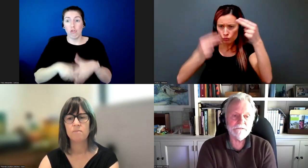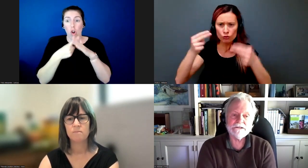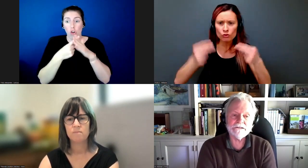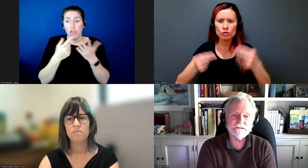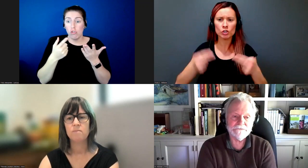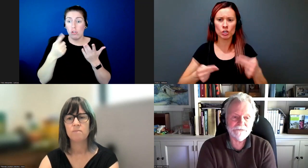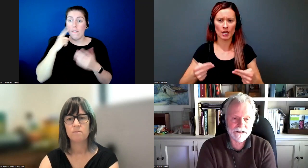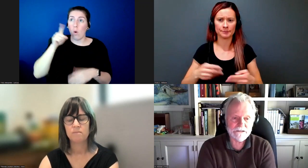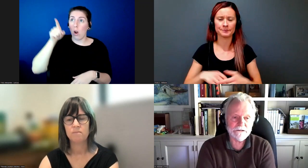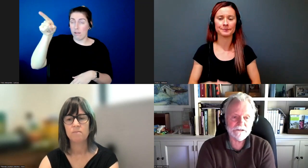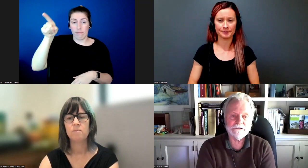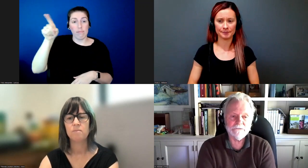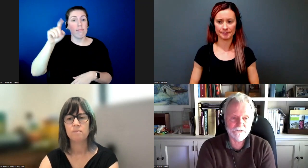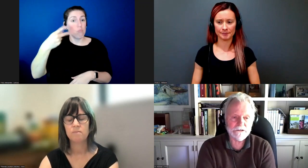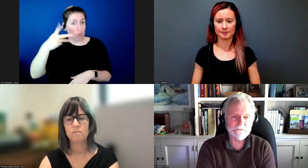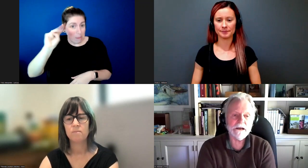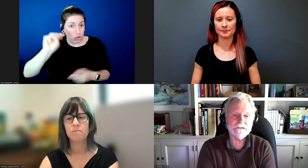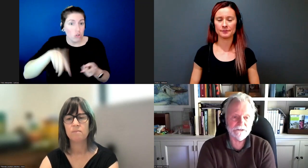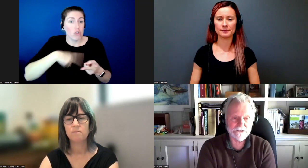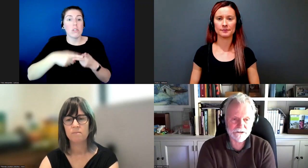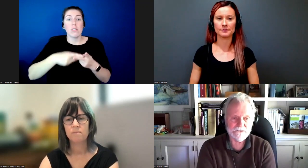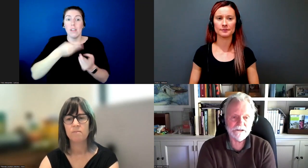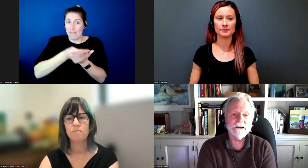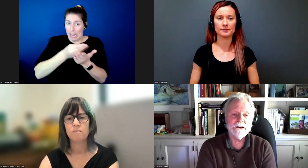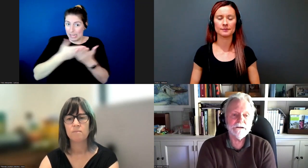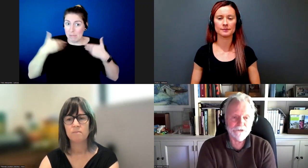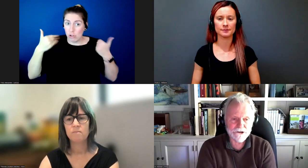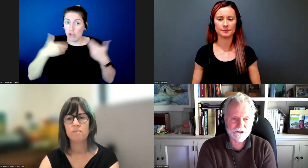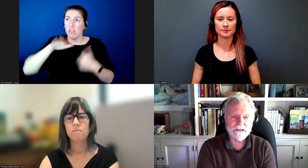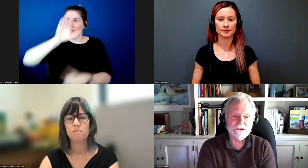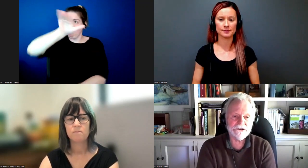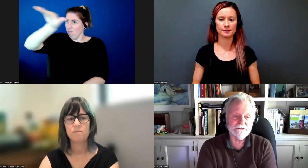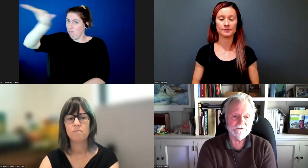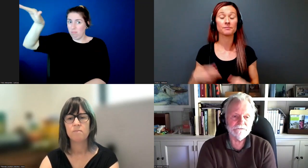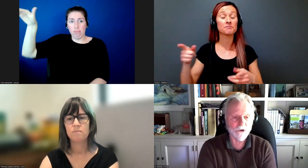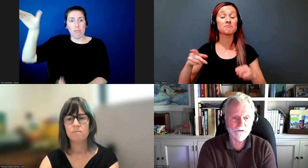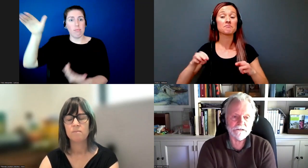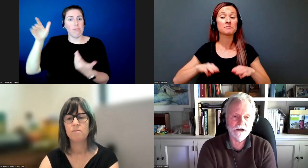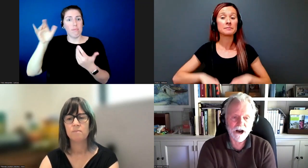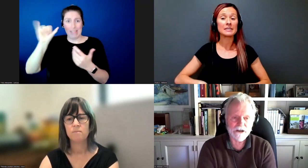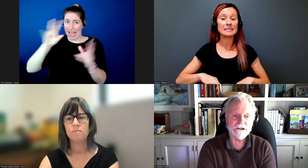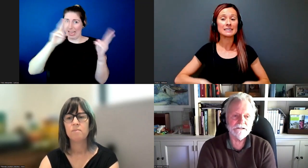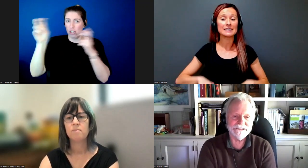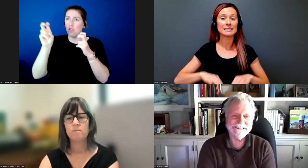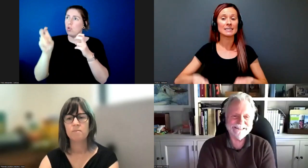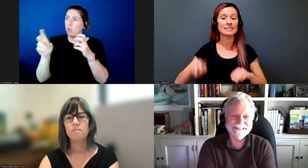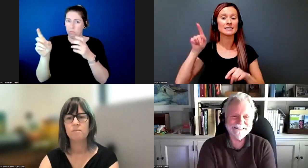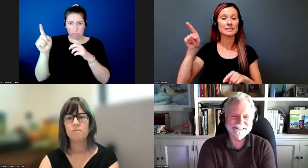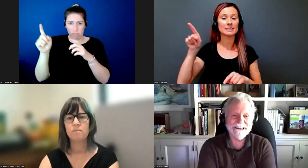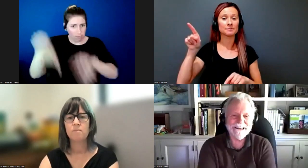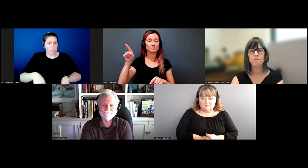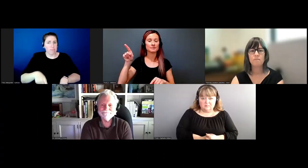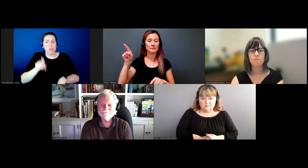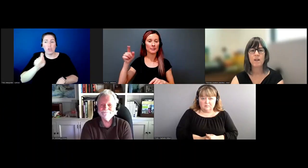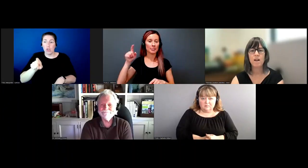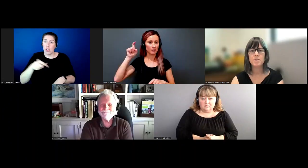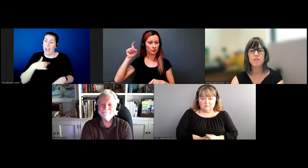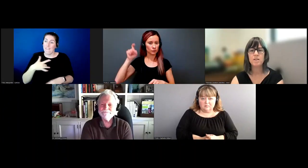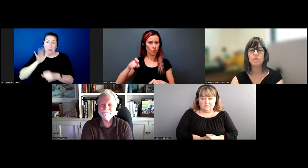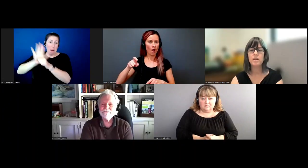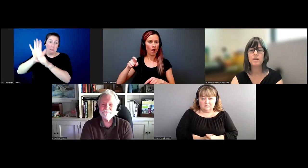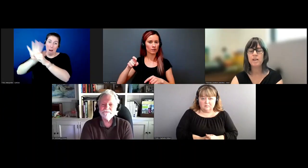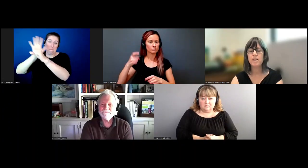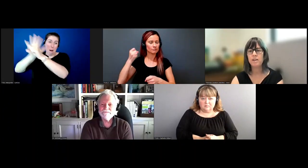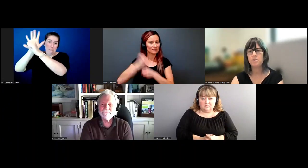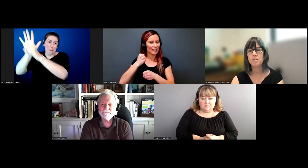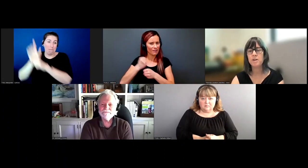Prime Minister and Finance Minister, with respect, just to push that issue forward hard. Thank you.